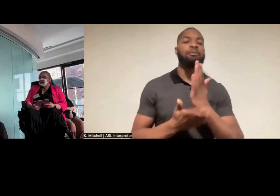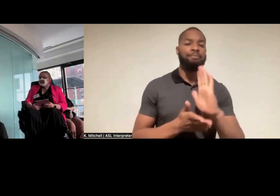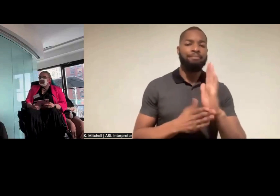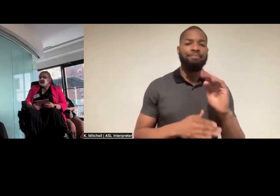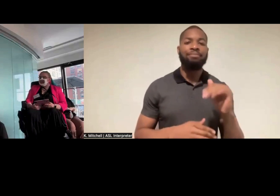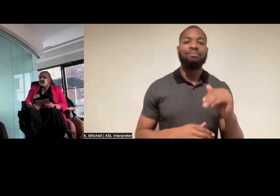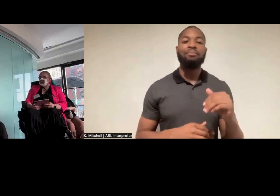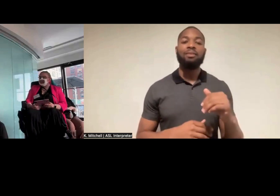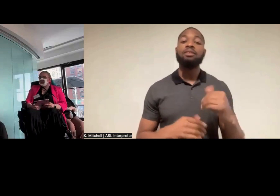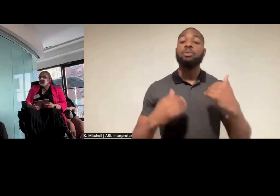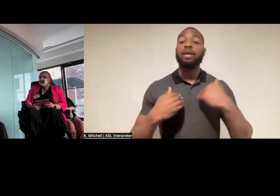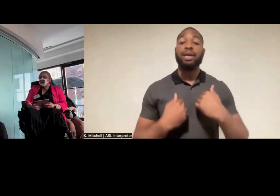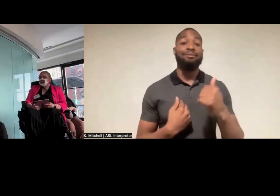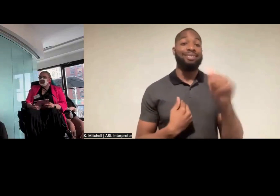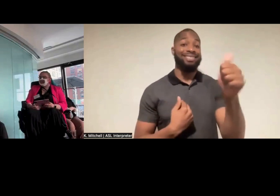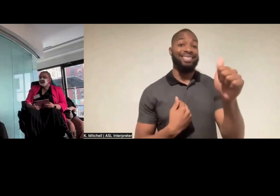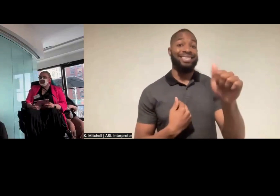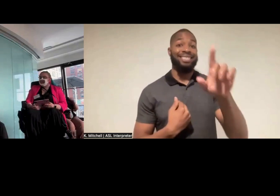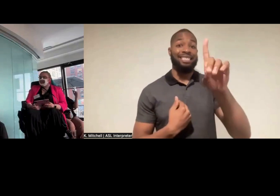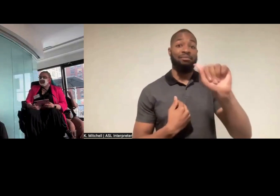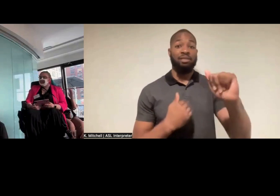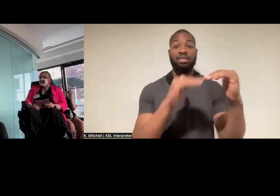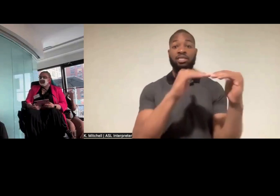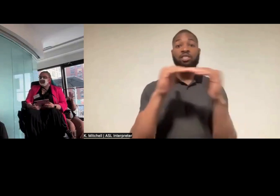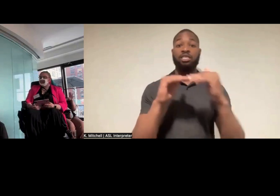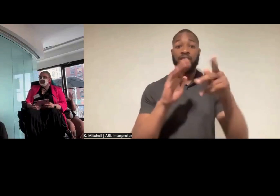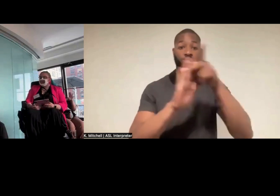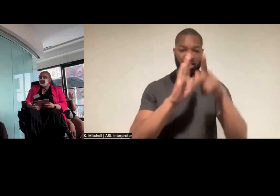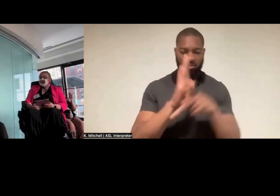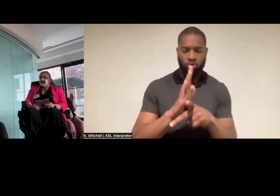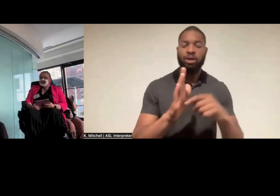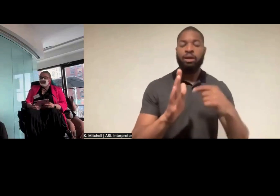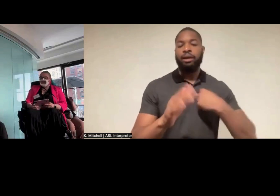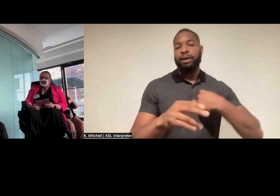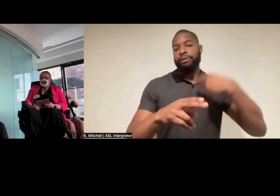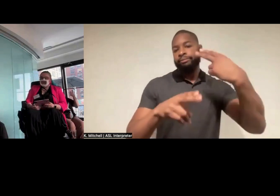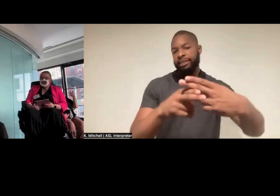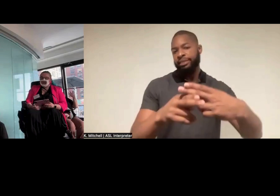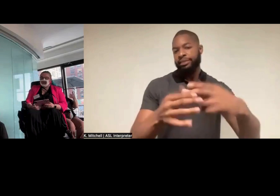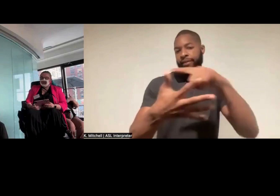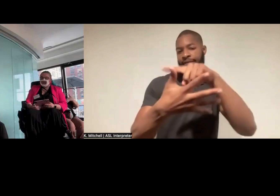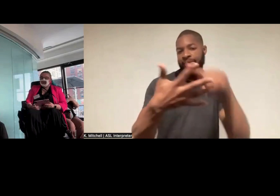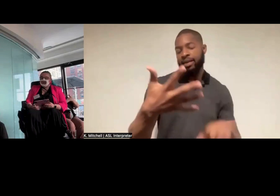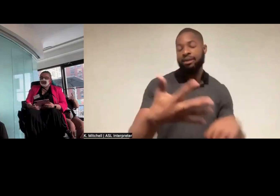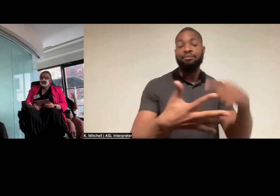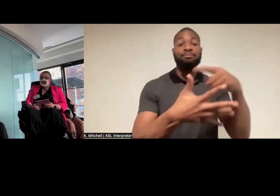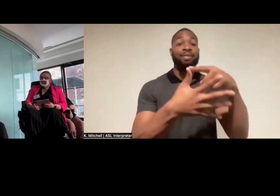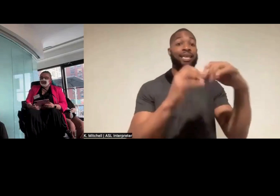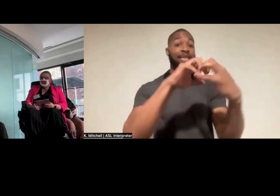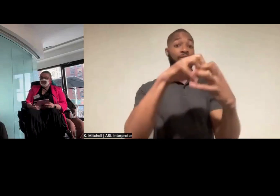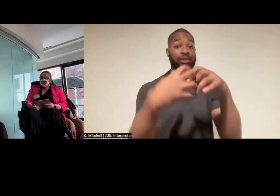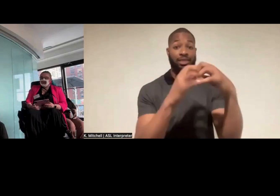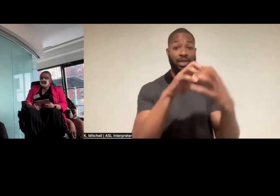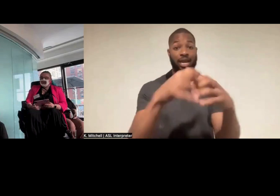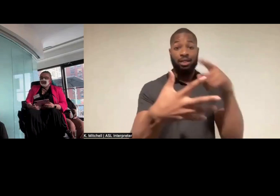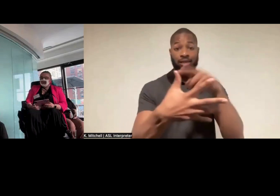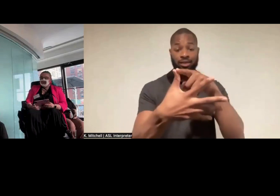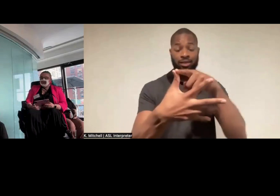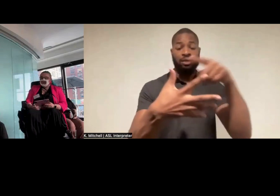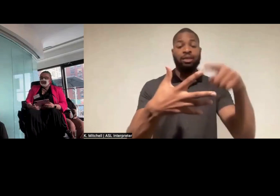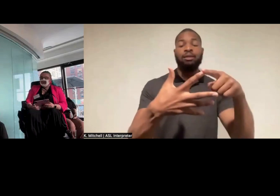there's 10 disability justice principles. I'll list off the first 5. Intersectionality, and applying